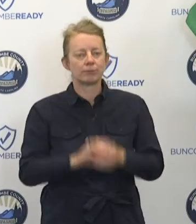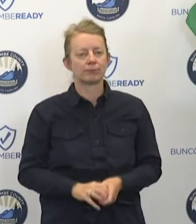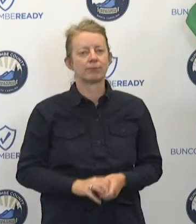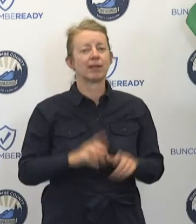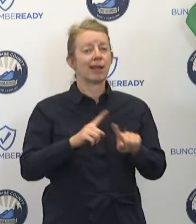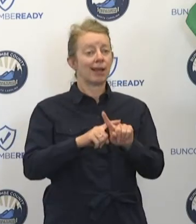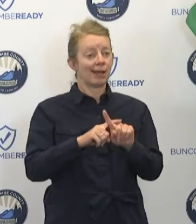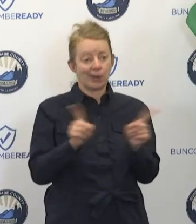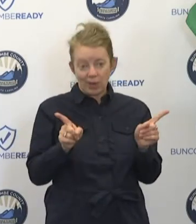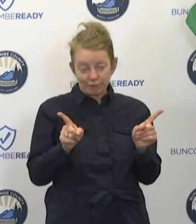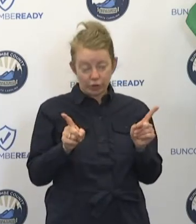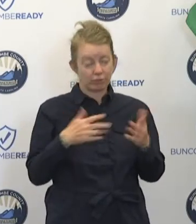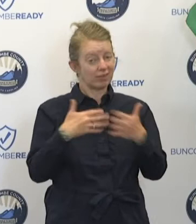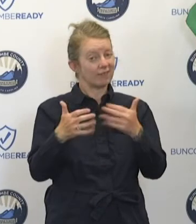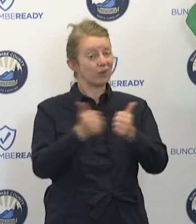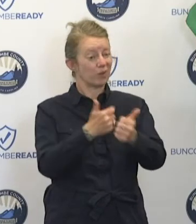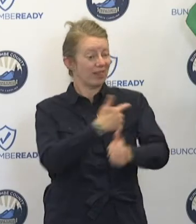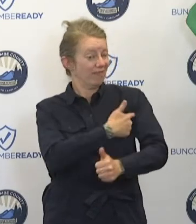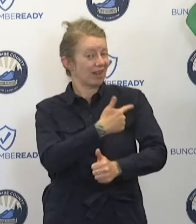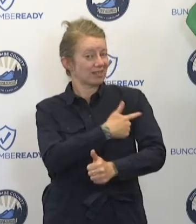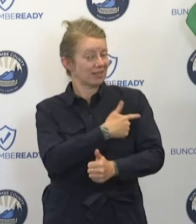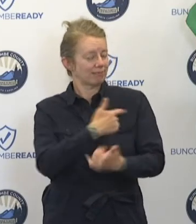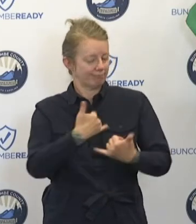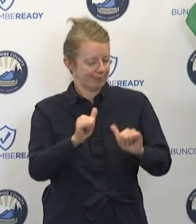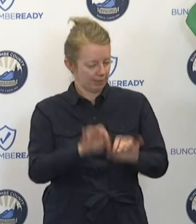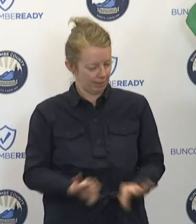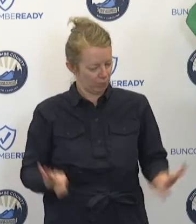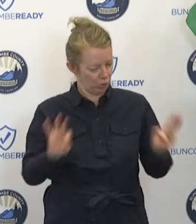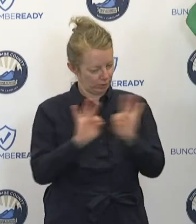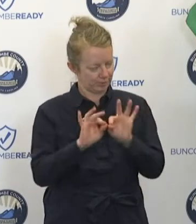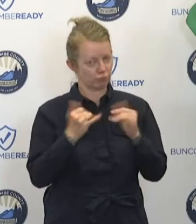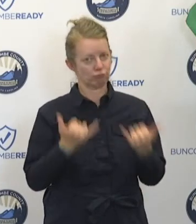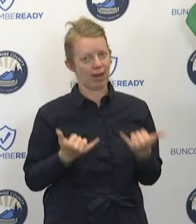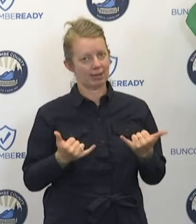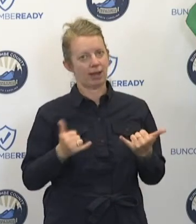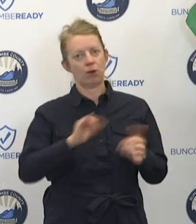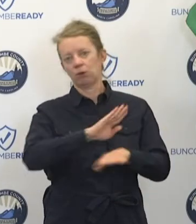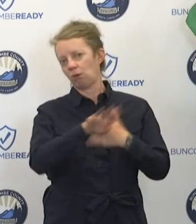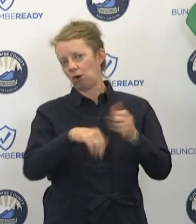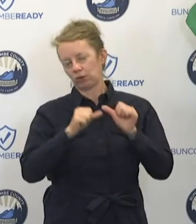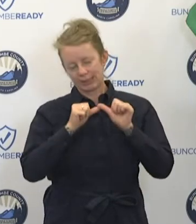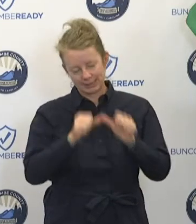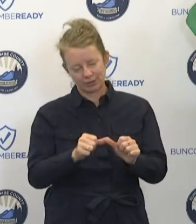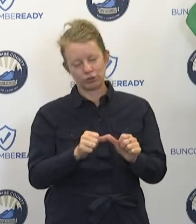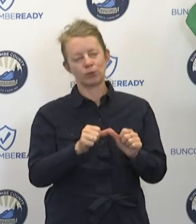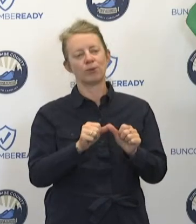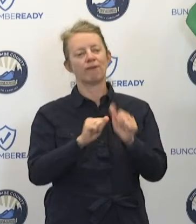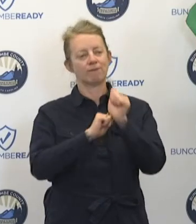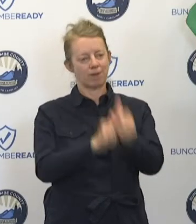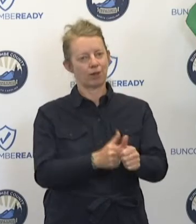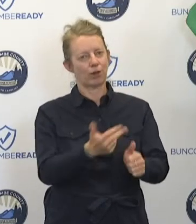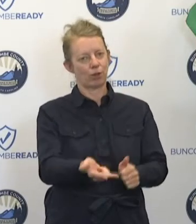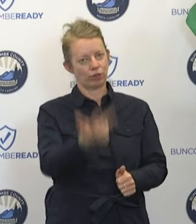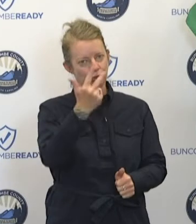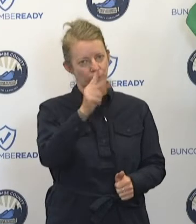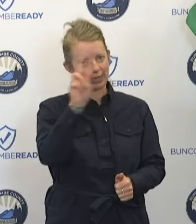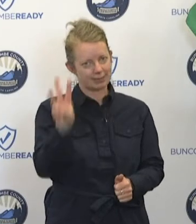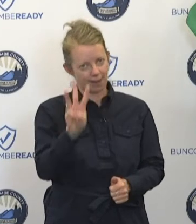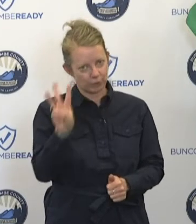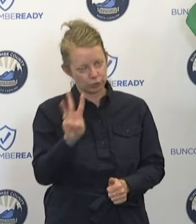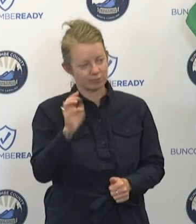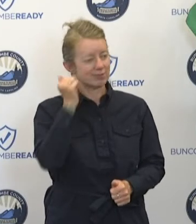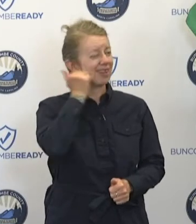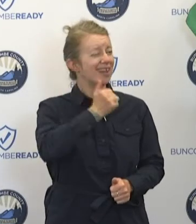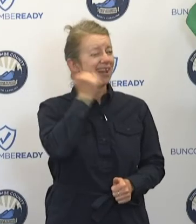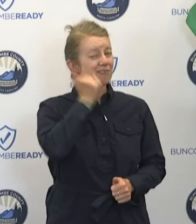However, even with a vaccine, it is important at this time that we all continue to follow the three W's. Every day, we